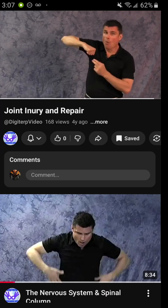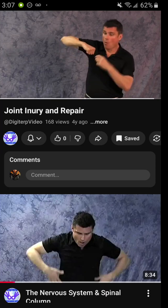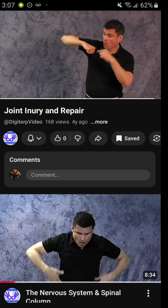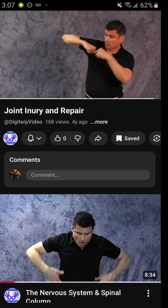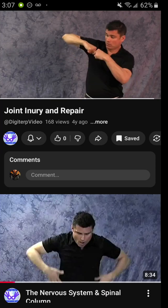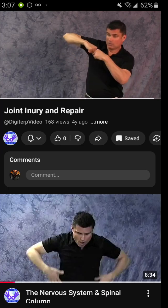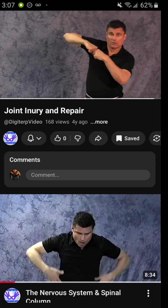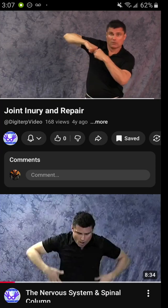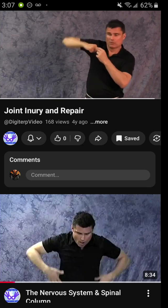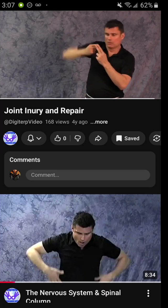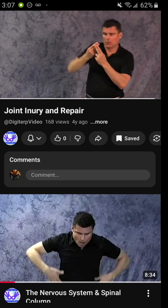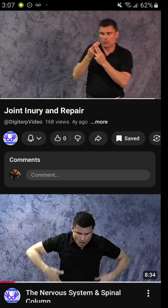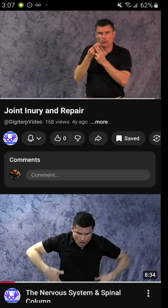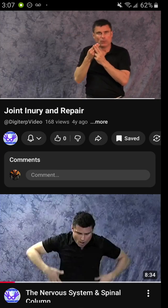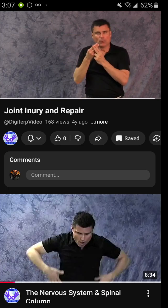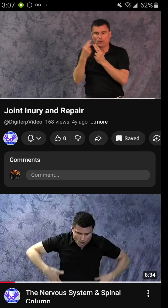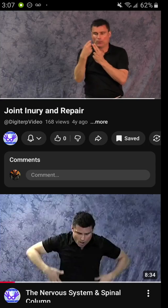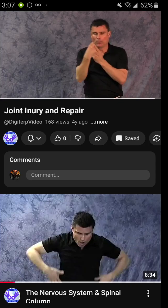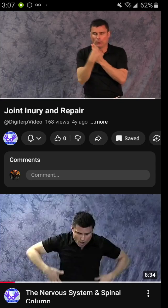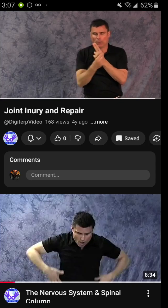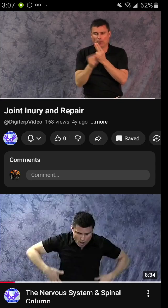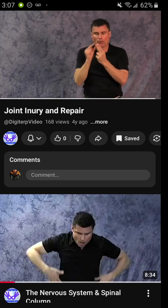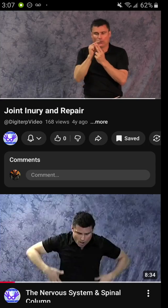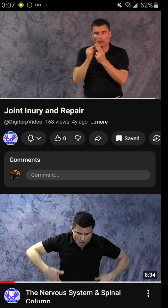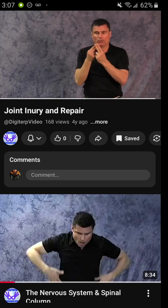that